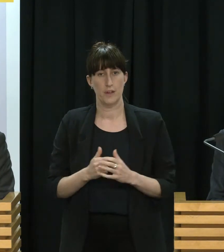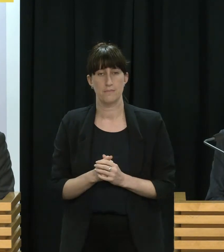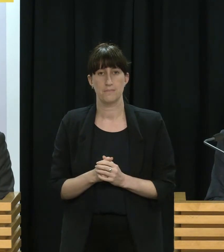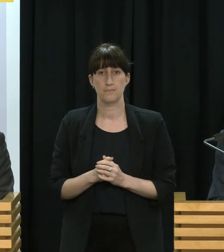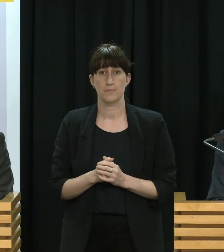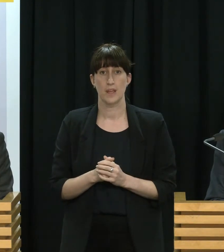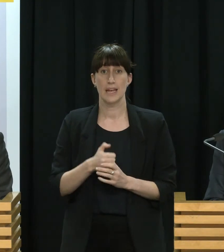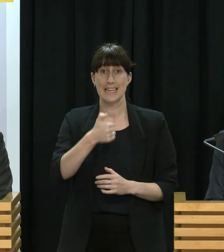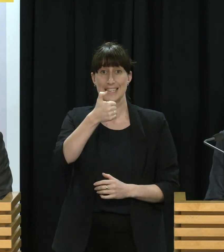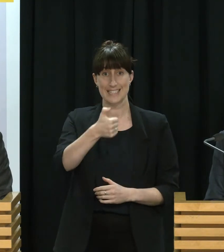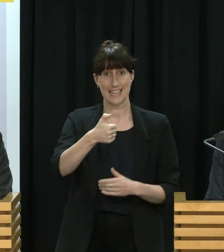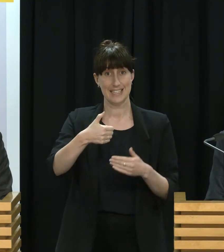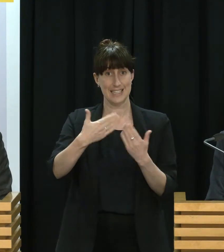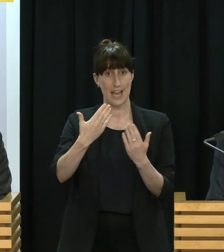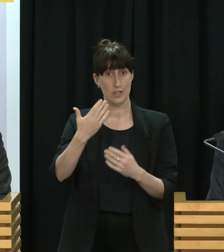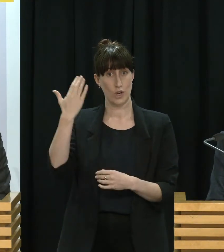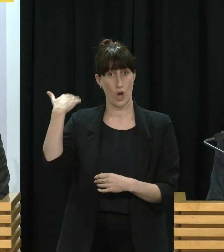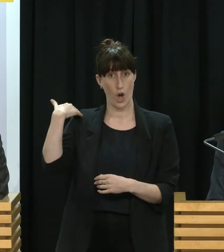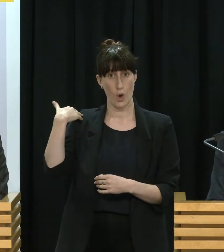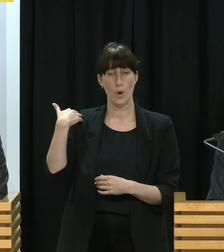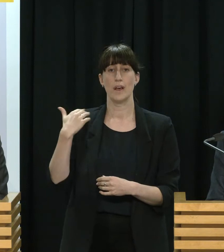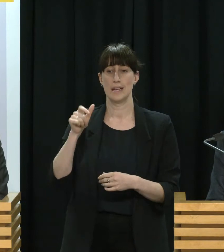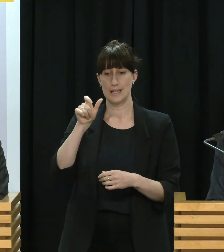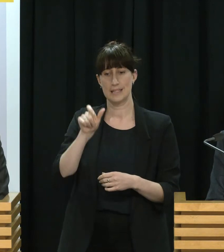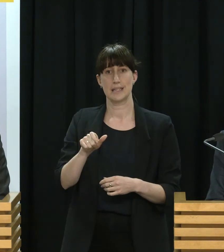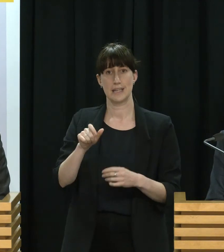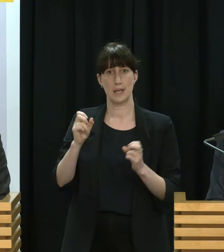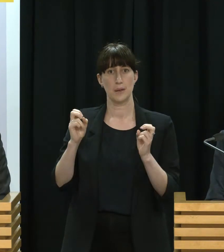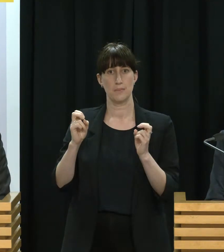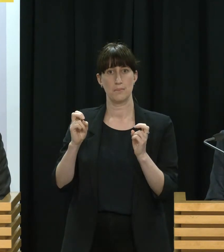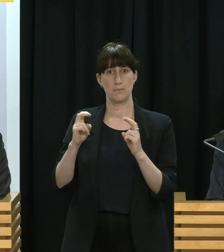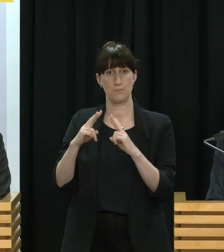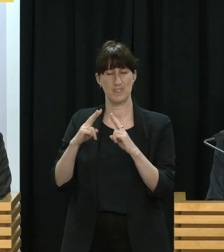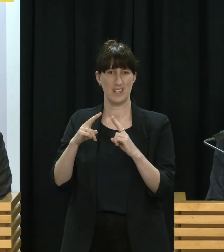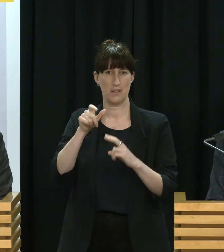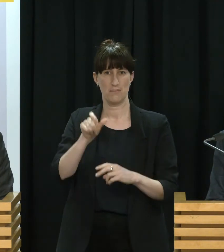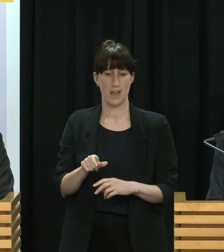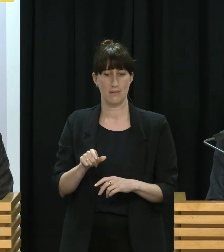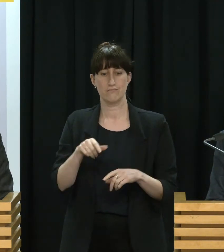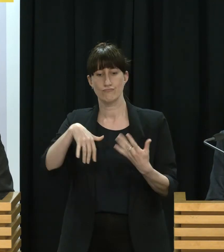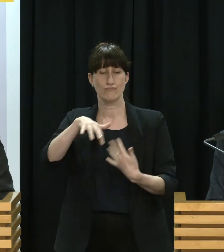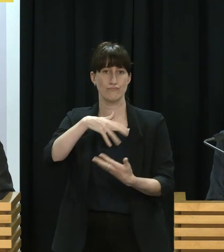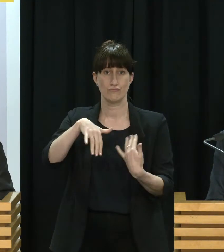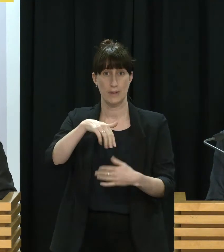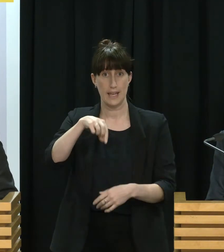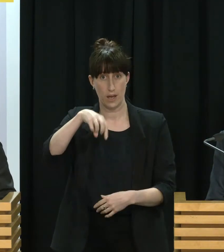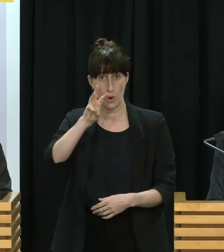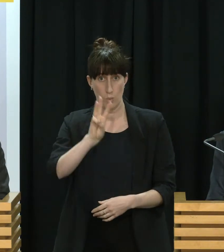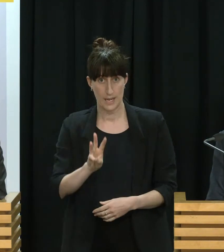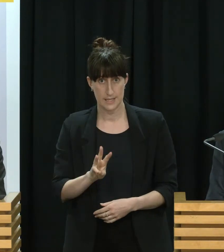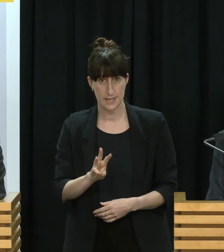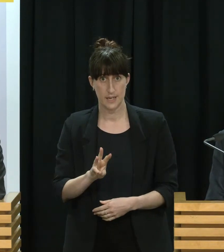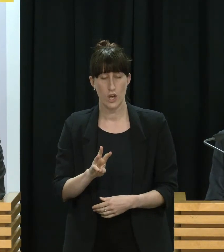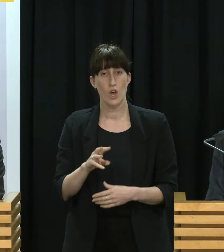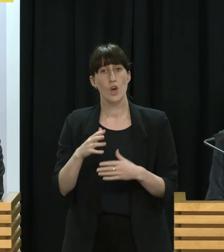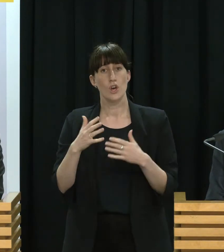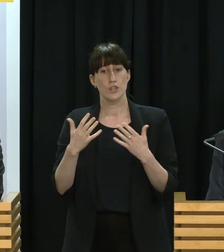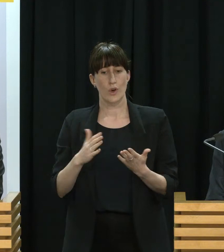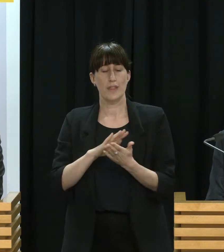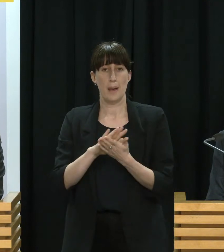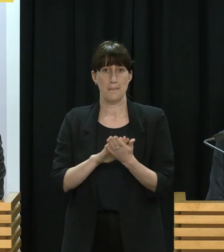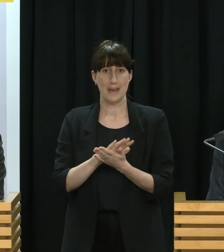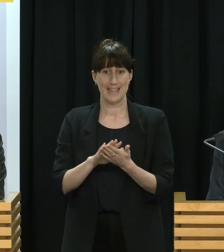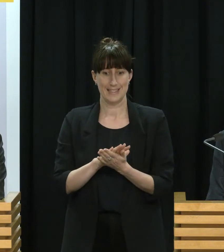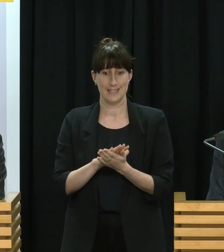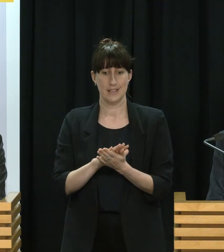That means that someone who was exposed during that time could have started to show symptoms by now. So if